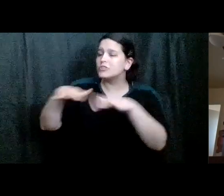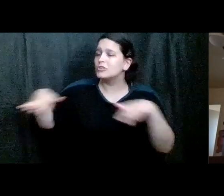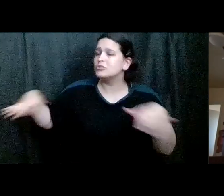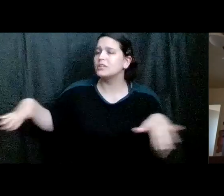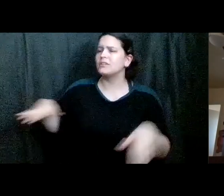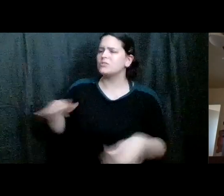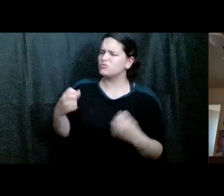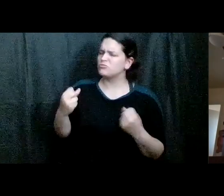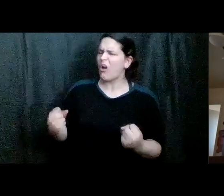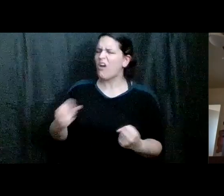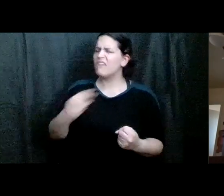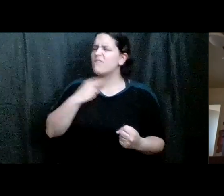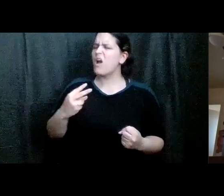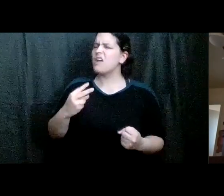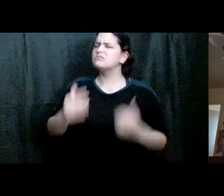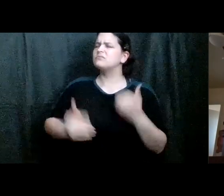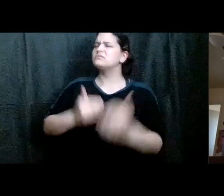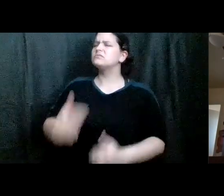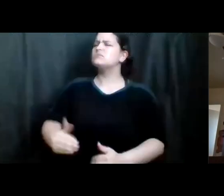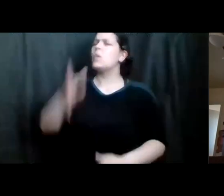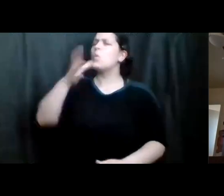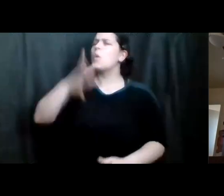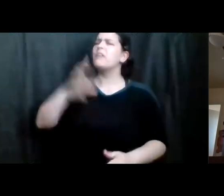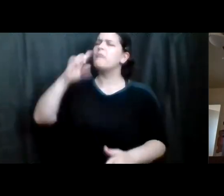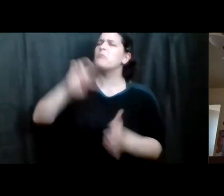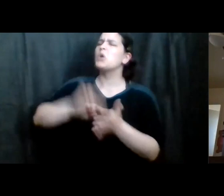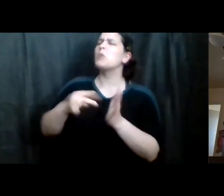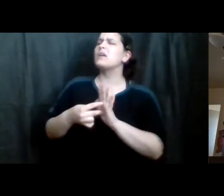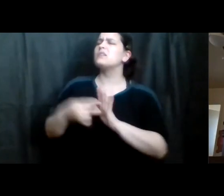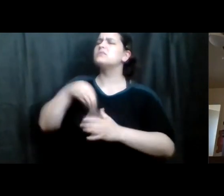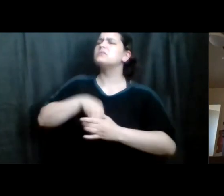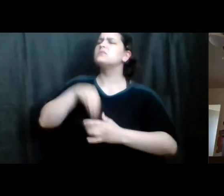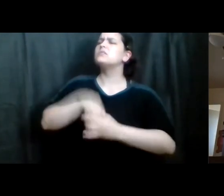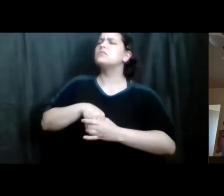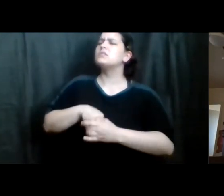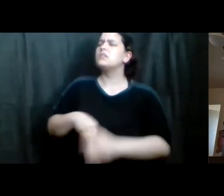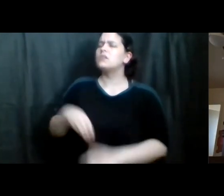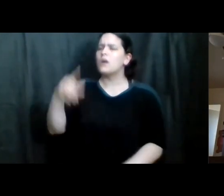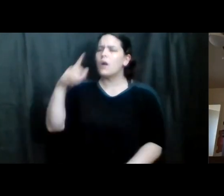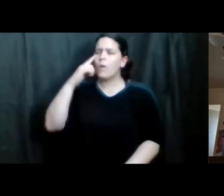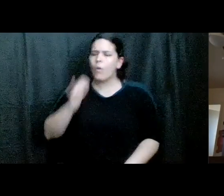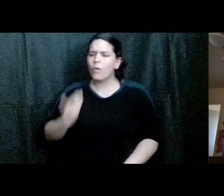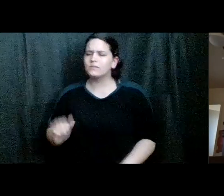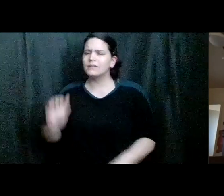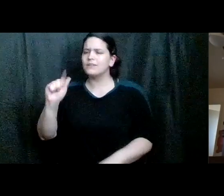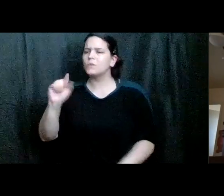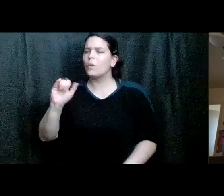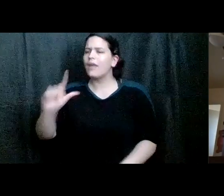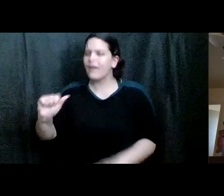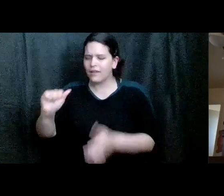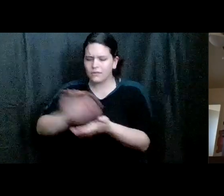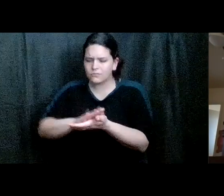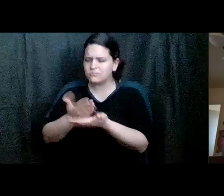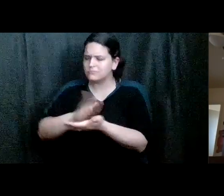purpose, demonstrates cooking with this amazing seed. Golden atole popped in a fire, ground into flour, sprinkled